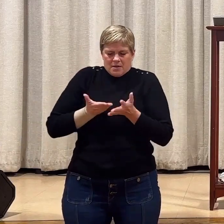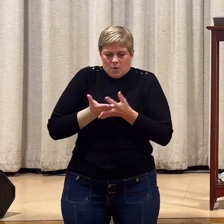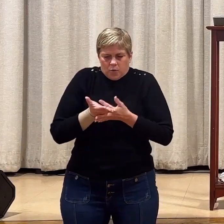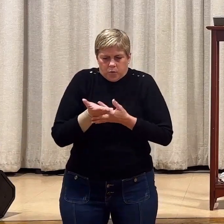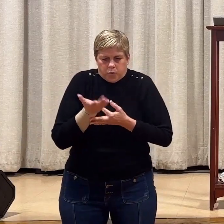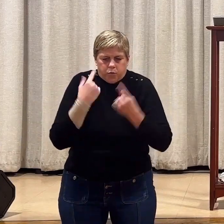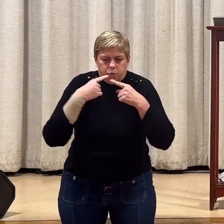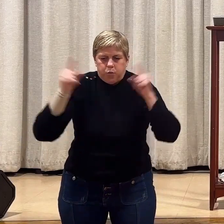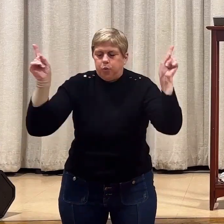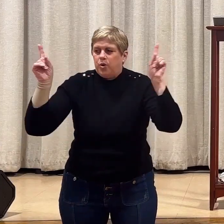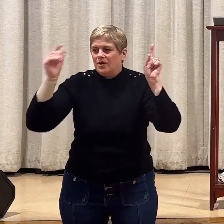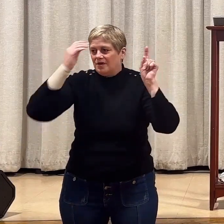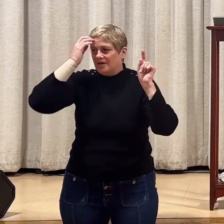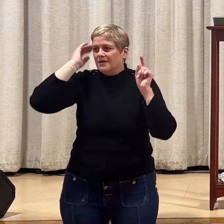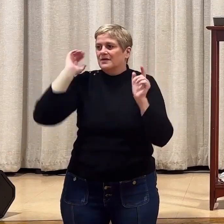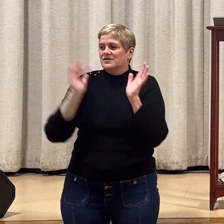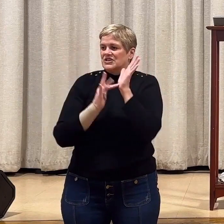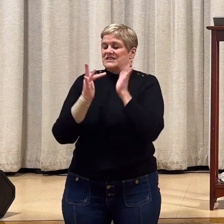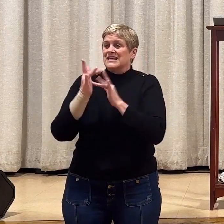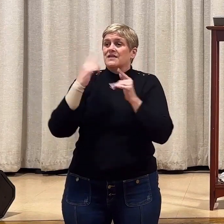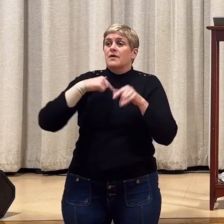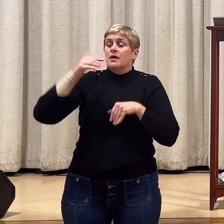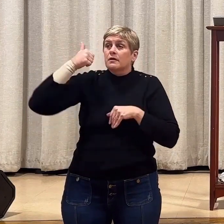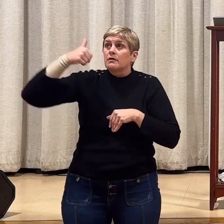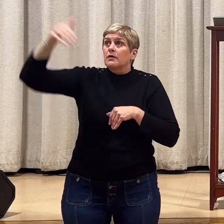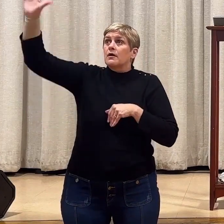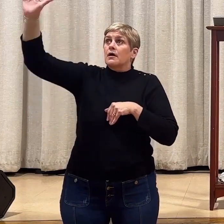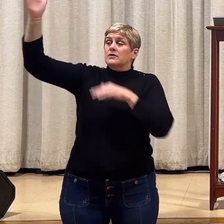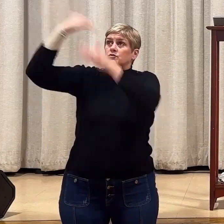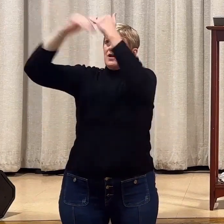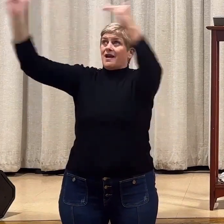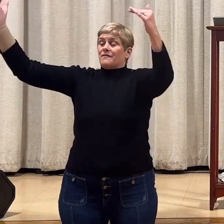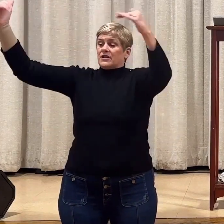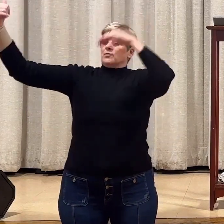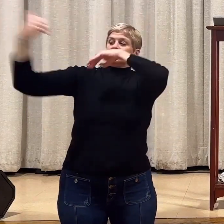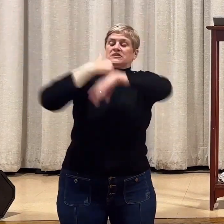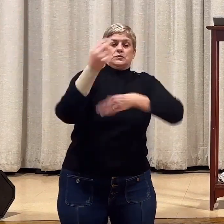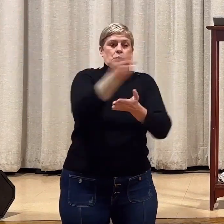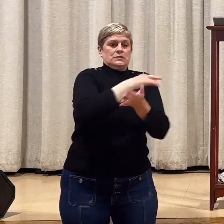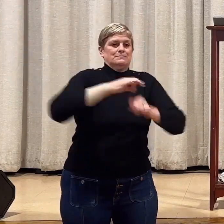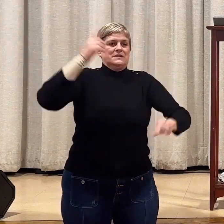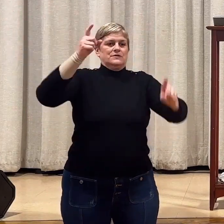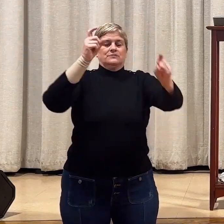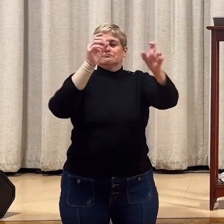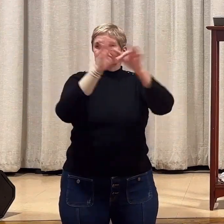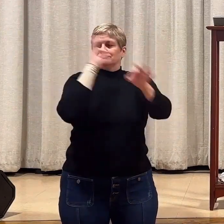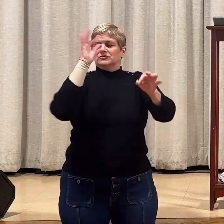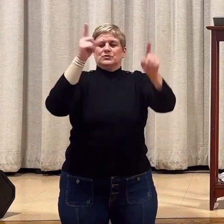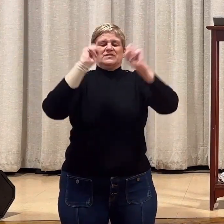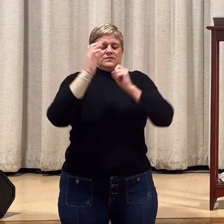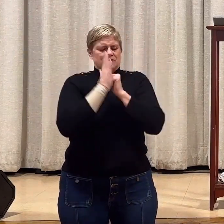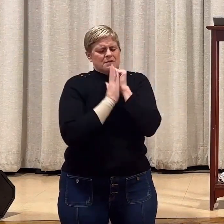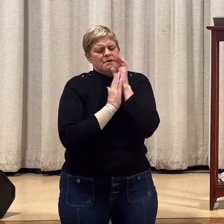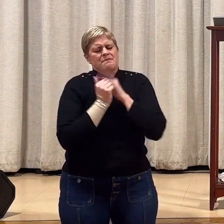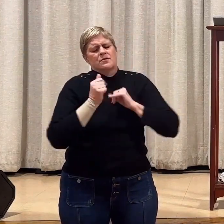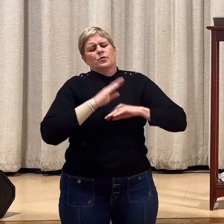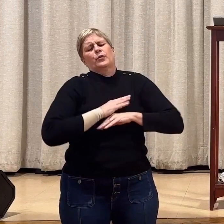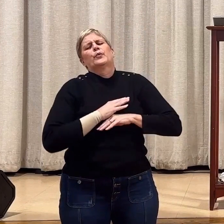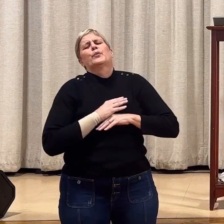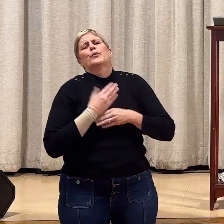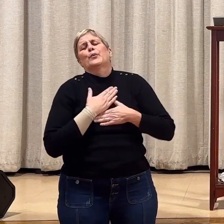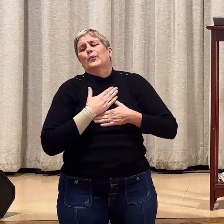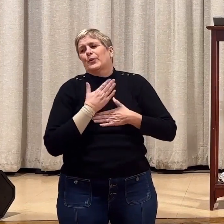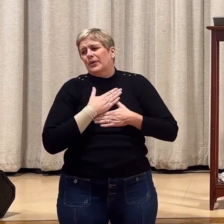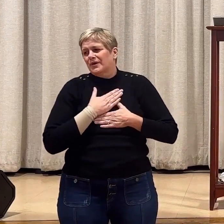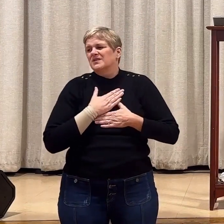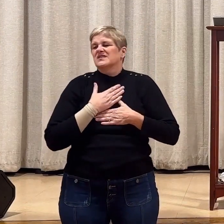Jesus said, it's greater that I go away because I'll send you the Comforter. And when he comes, man, it's going to be a great time. It's to your advantage